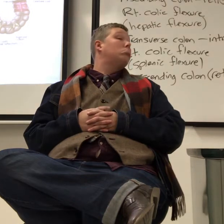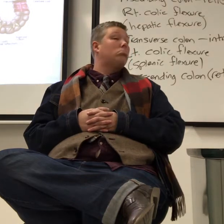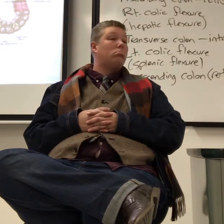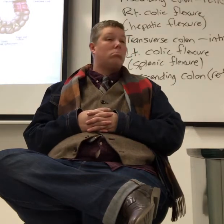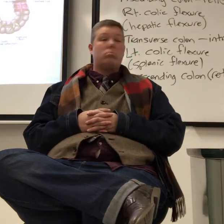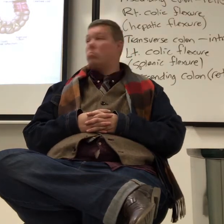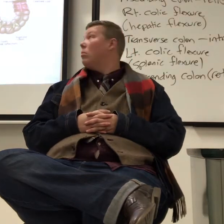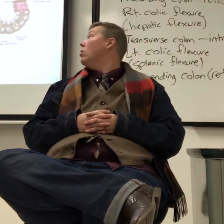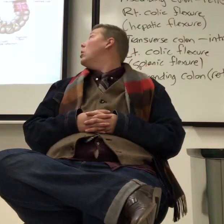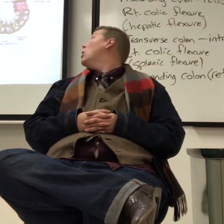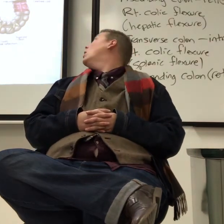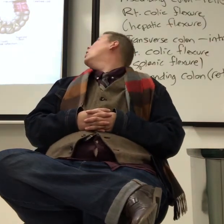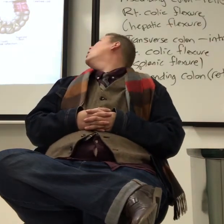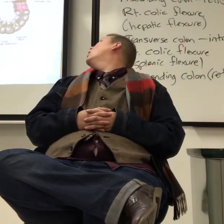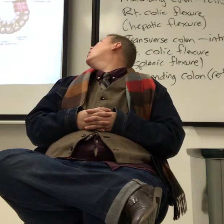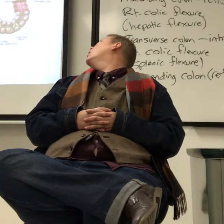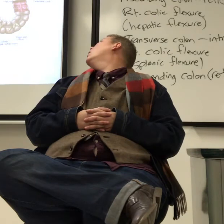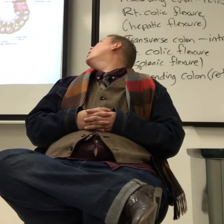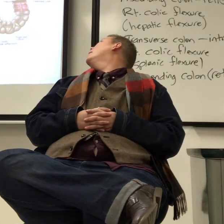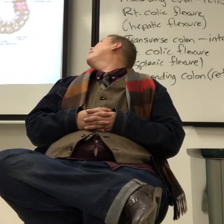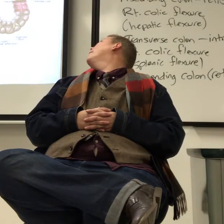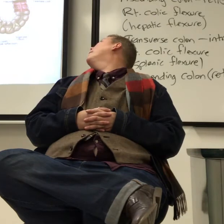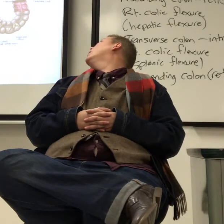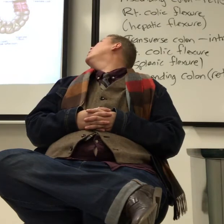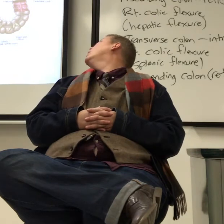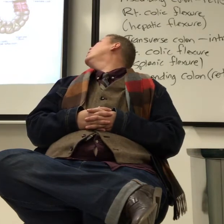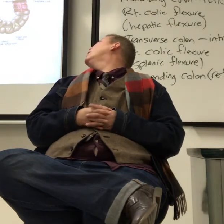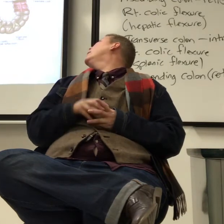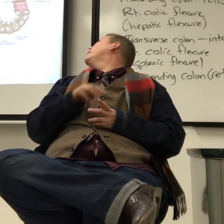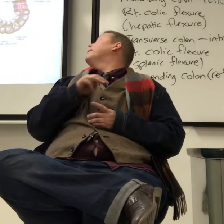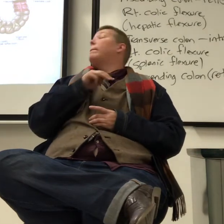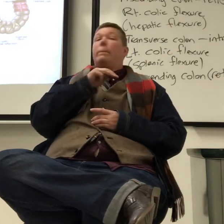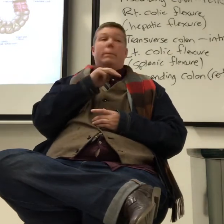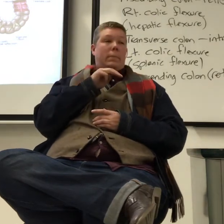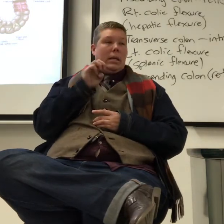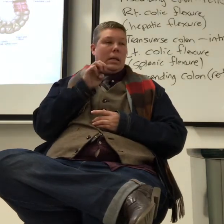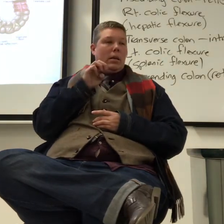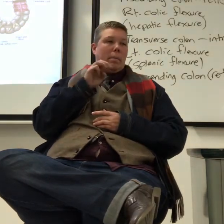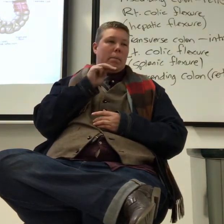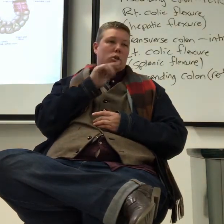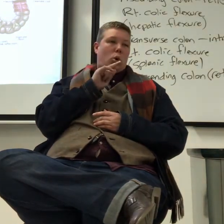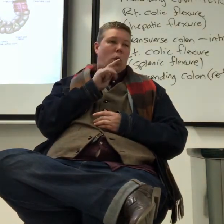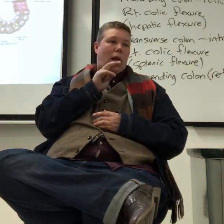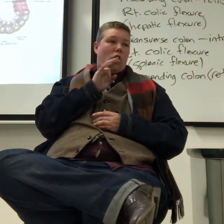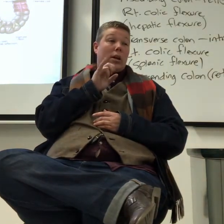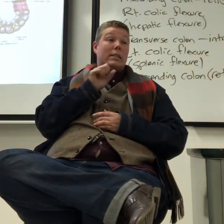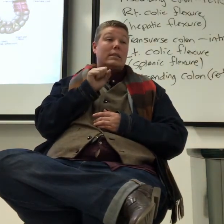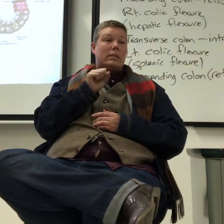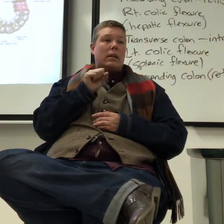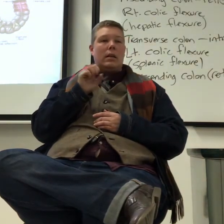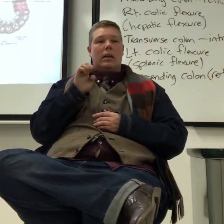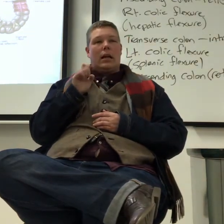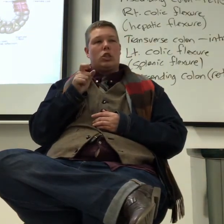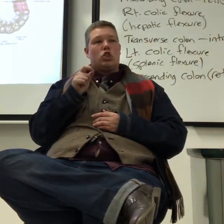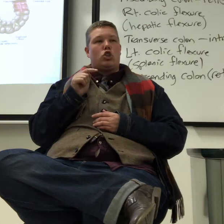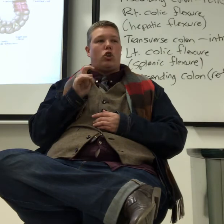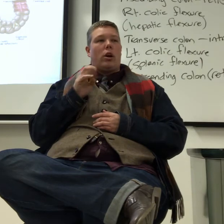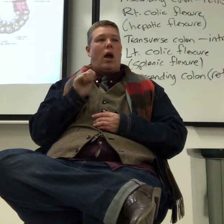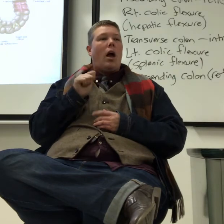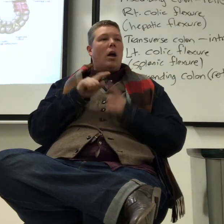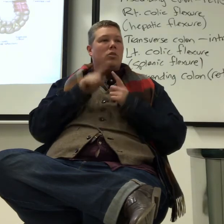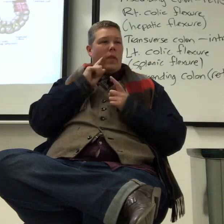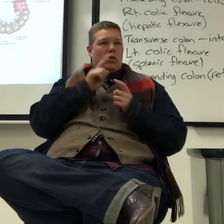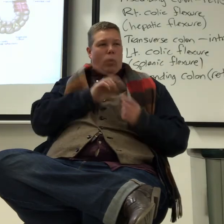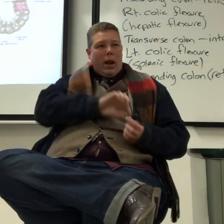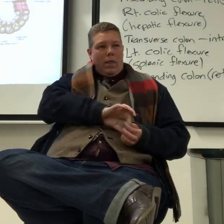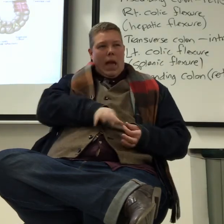Of ME, muscularis externa. So it happens at somewhere at the sigmoid rectal junction.